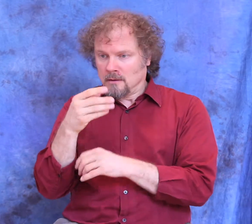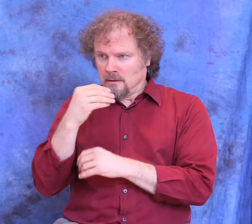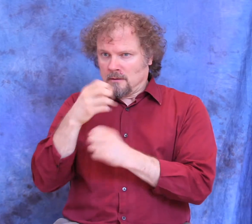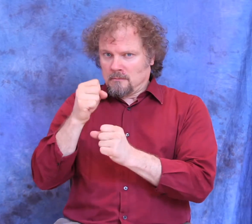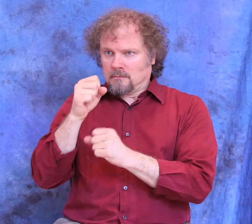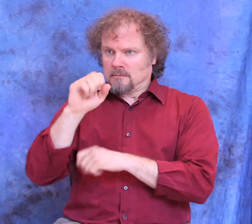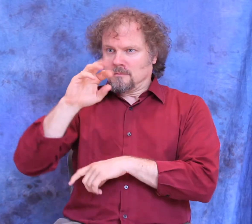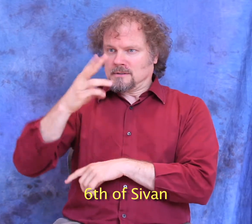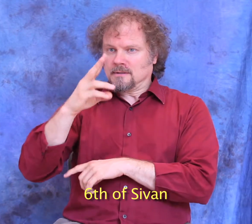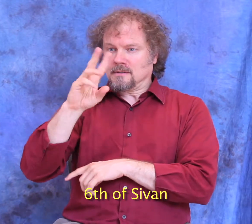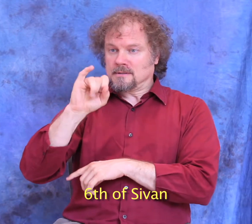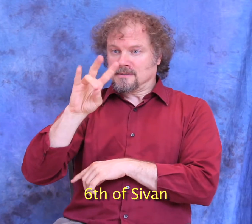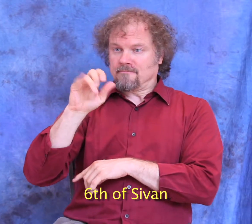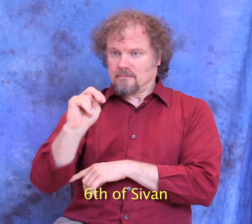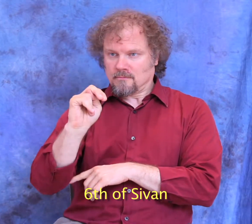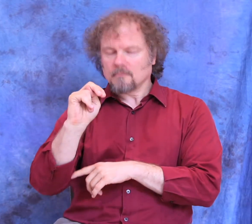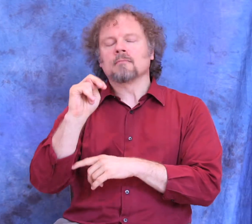Sivan commemorates this hidden miracle.